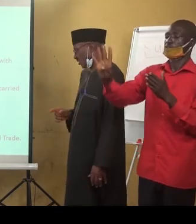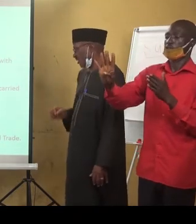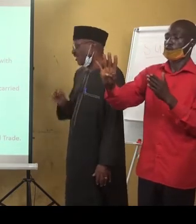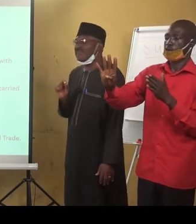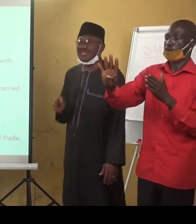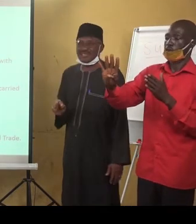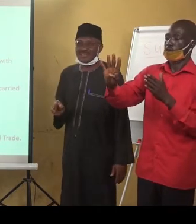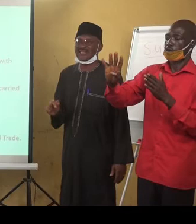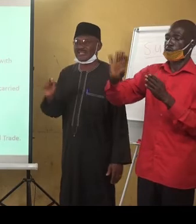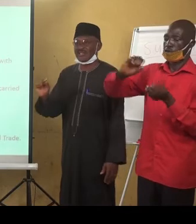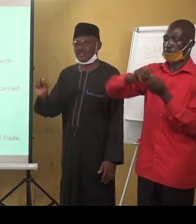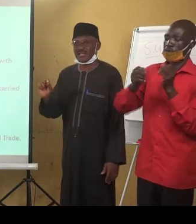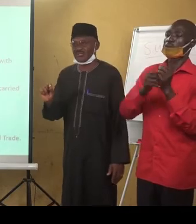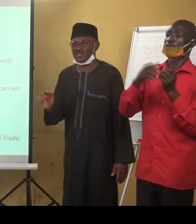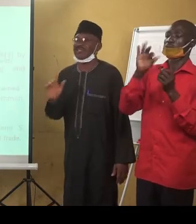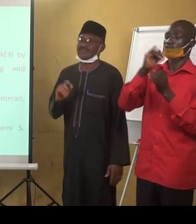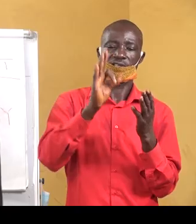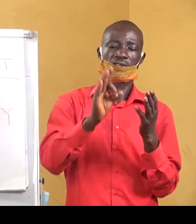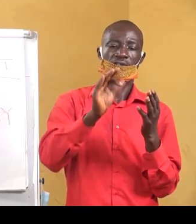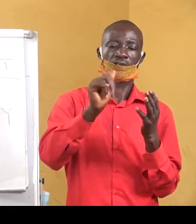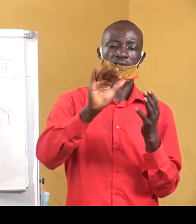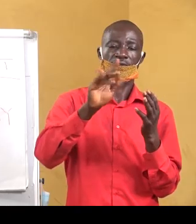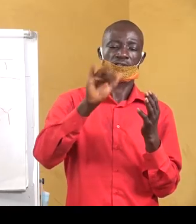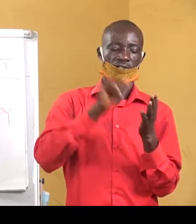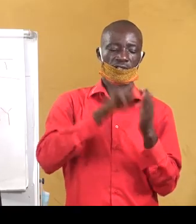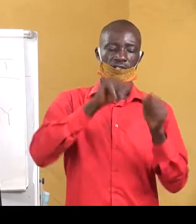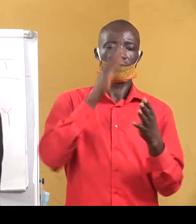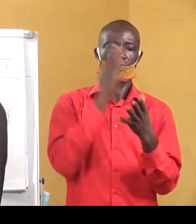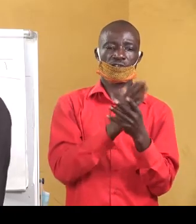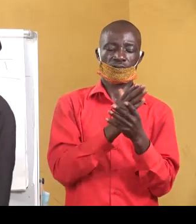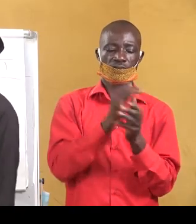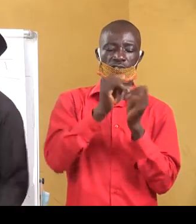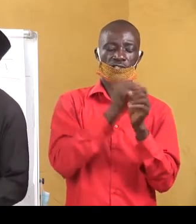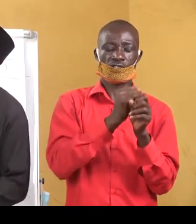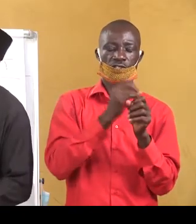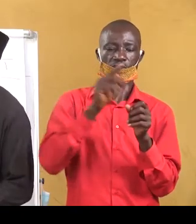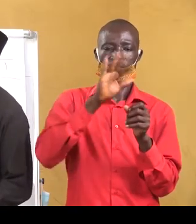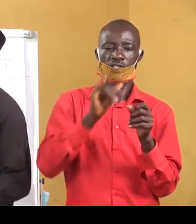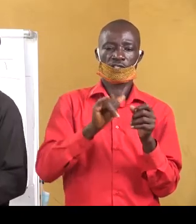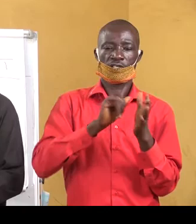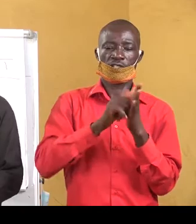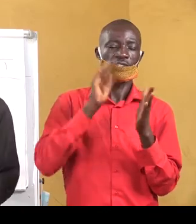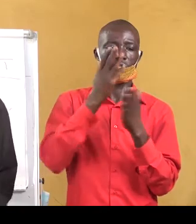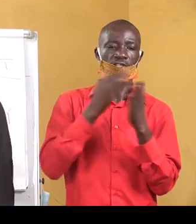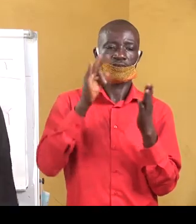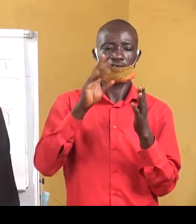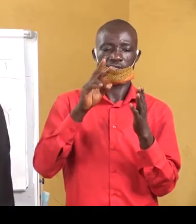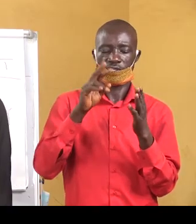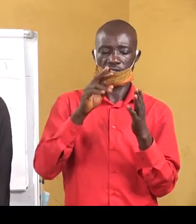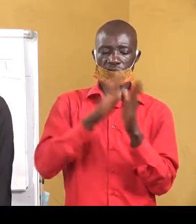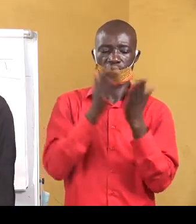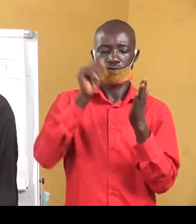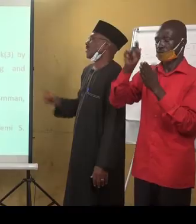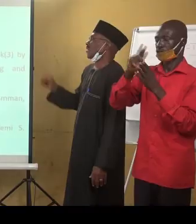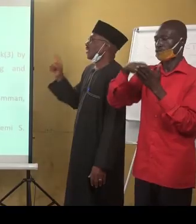factors limiting international trade. Students, these are some of the references. 1,